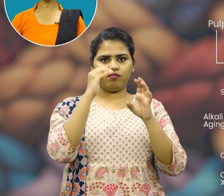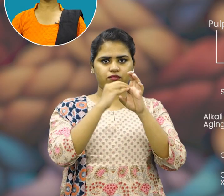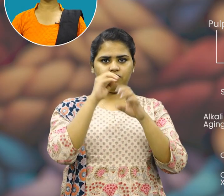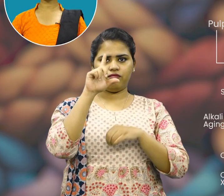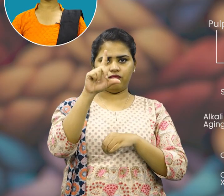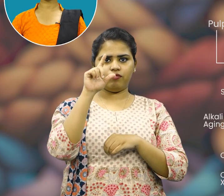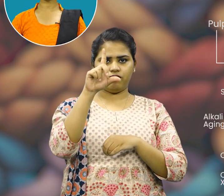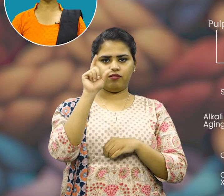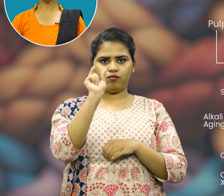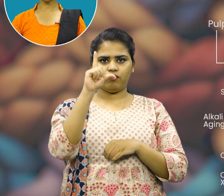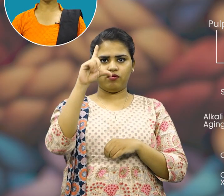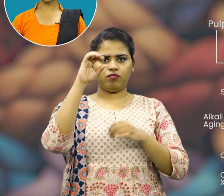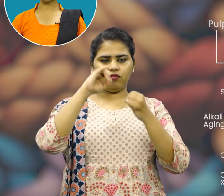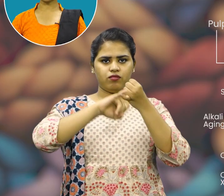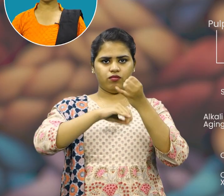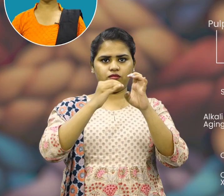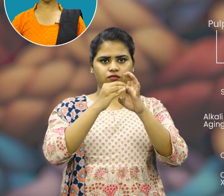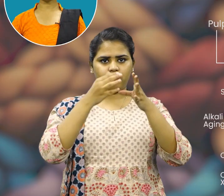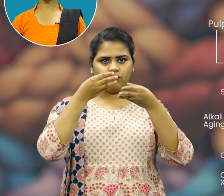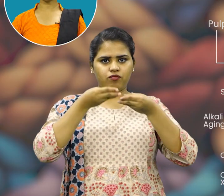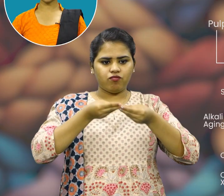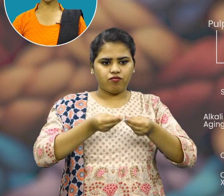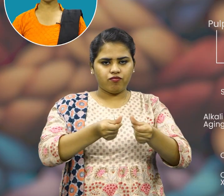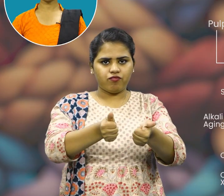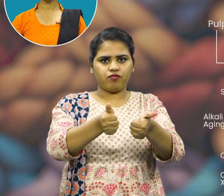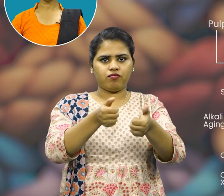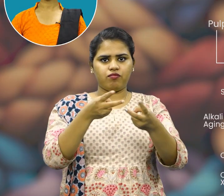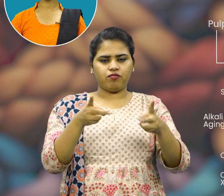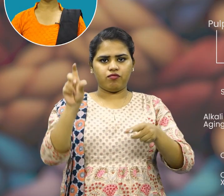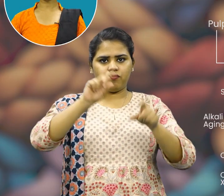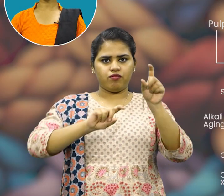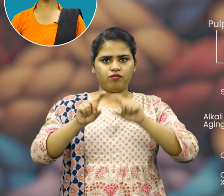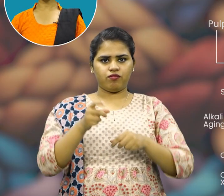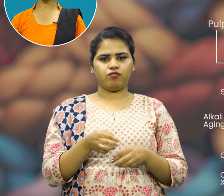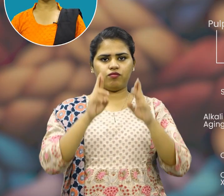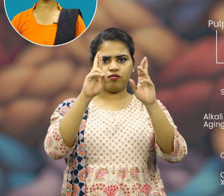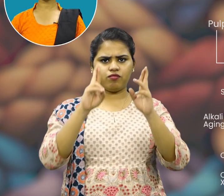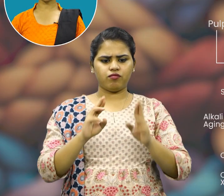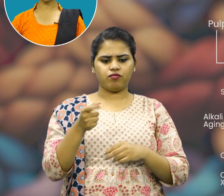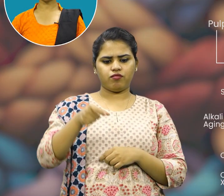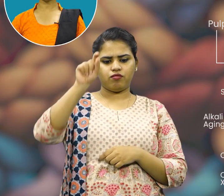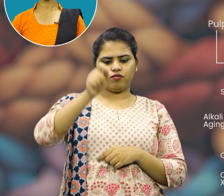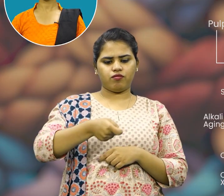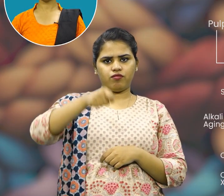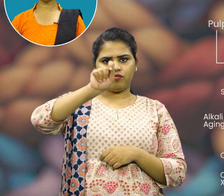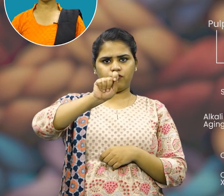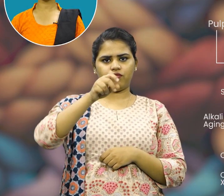The cellulose dissolves in chemicals added to it and gives a syrup